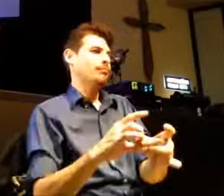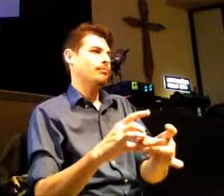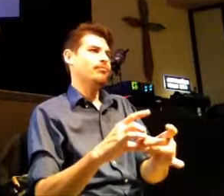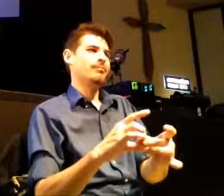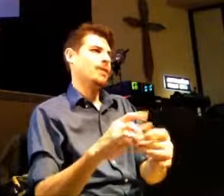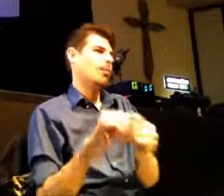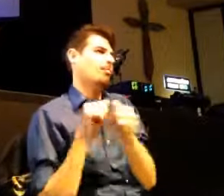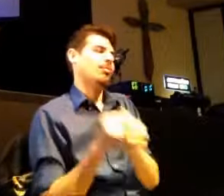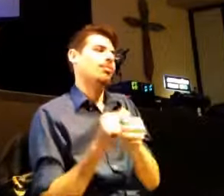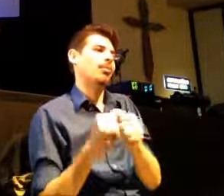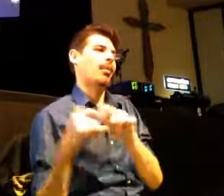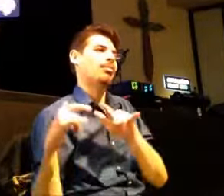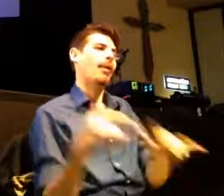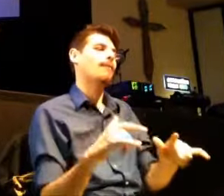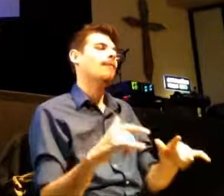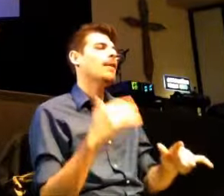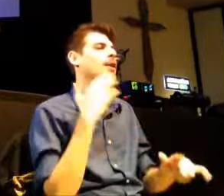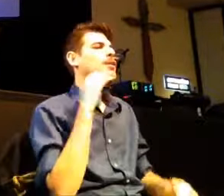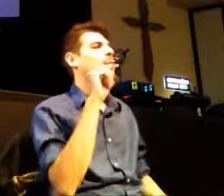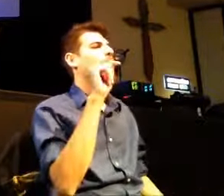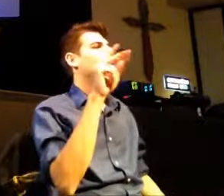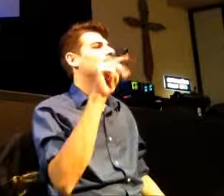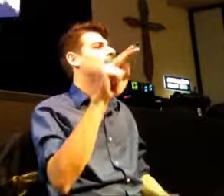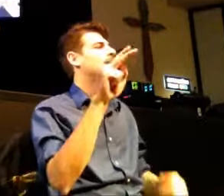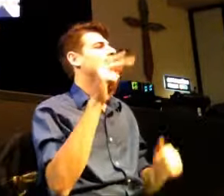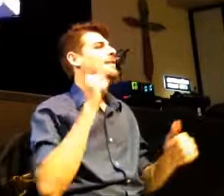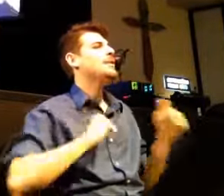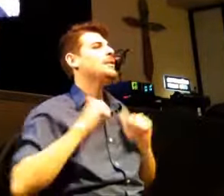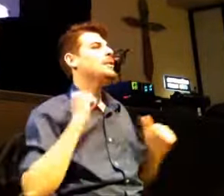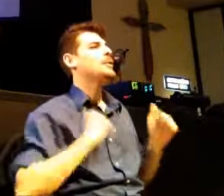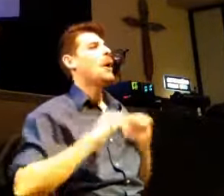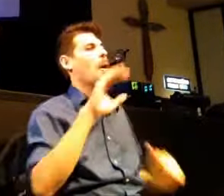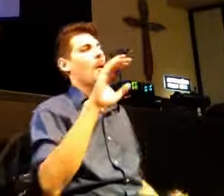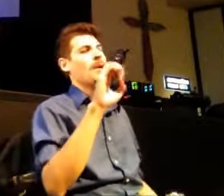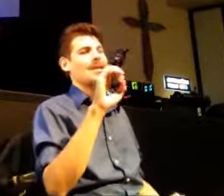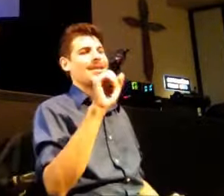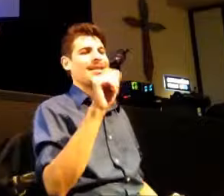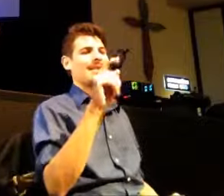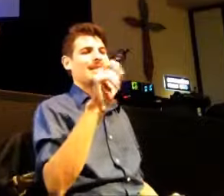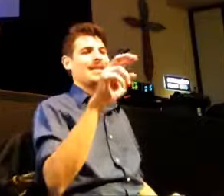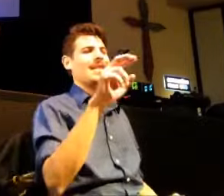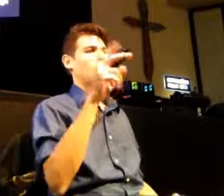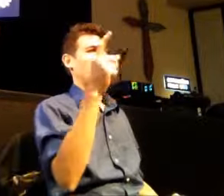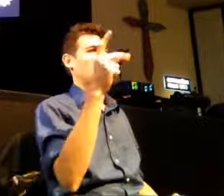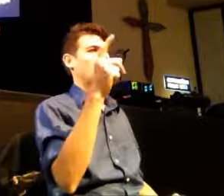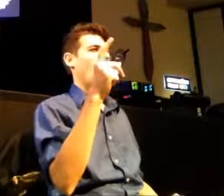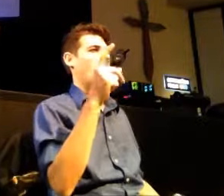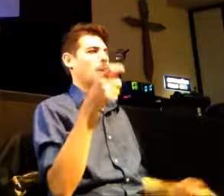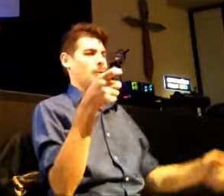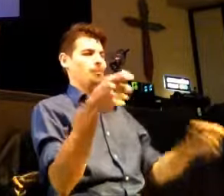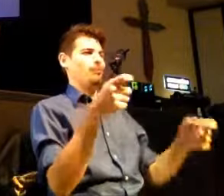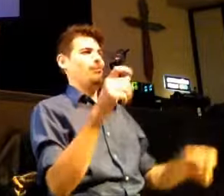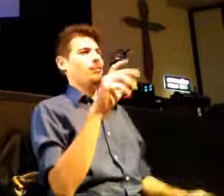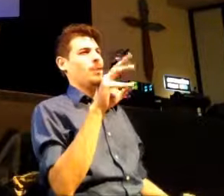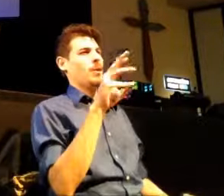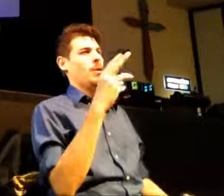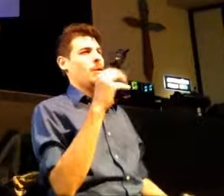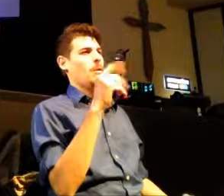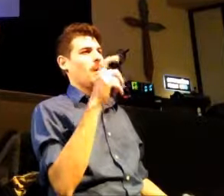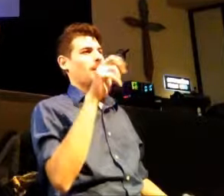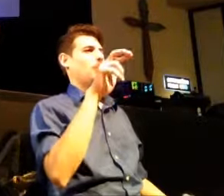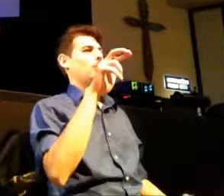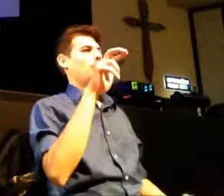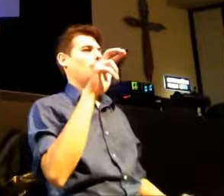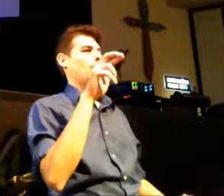y'all seen this show? She watches this thing all the time. She's now watching all the reruns on this thing. If you need your dog trained, bring her by. My daughter